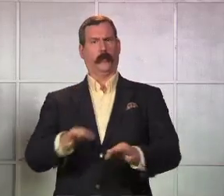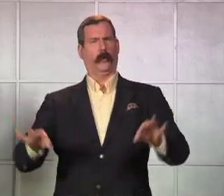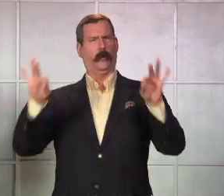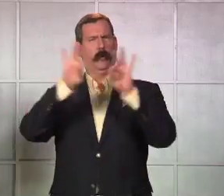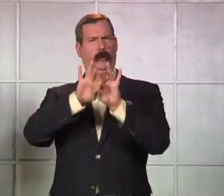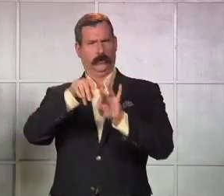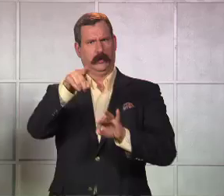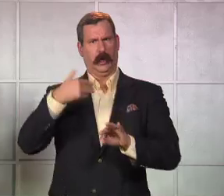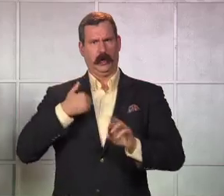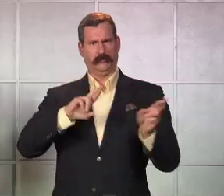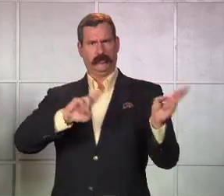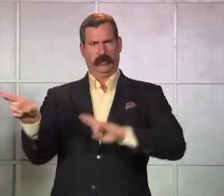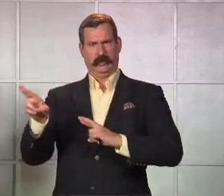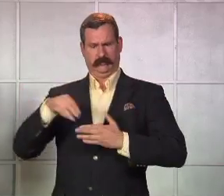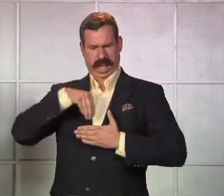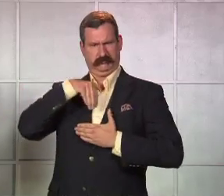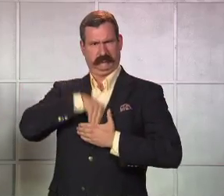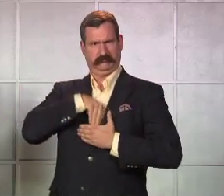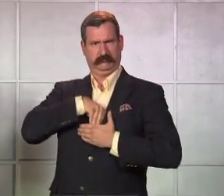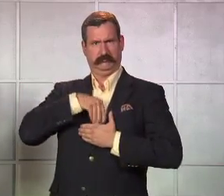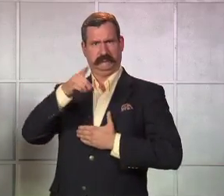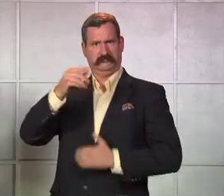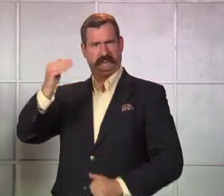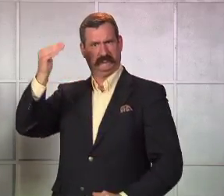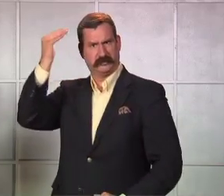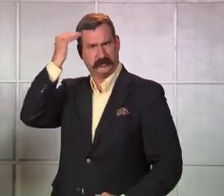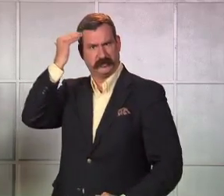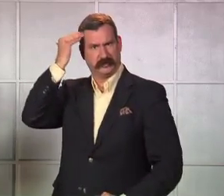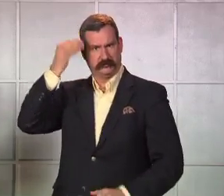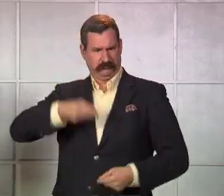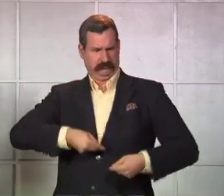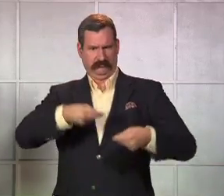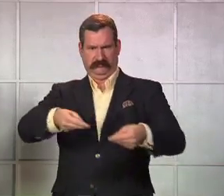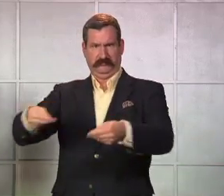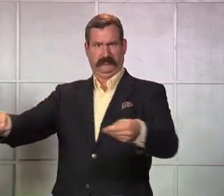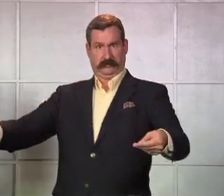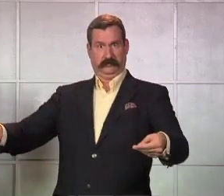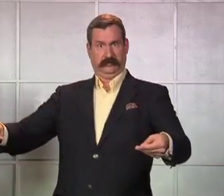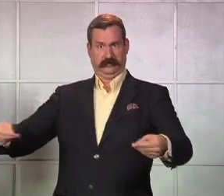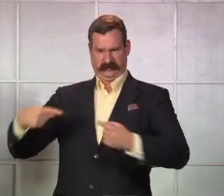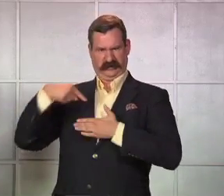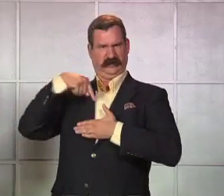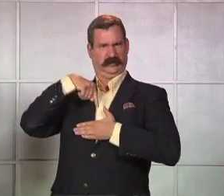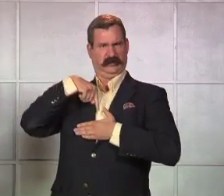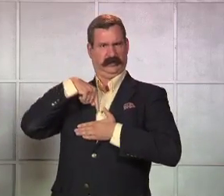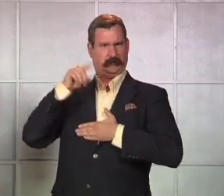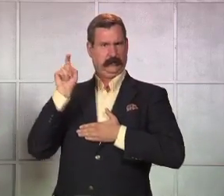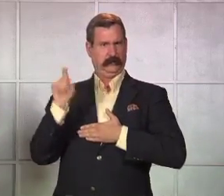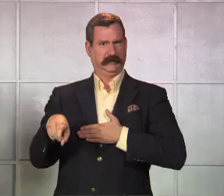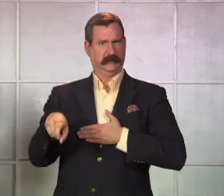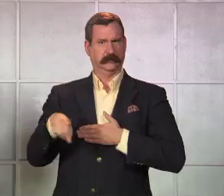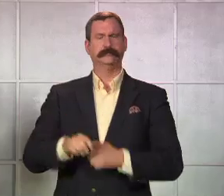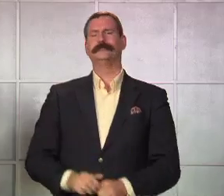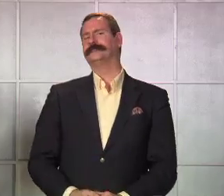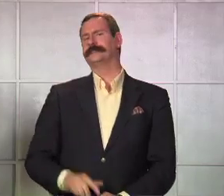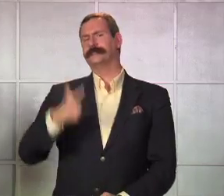It is very important that you are prepared internally and are knowledgeable before you can equip others.